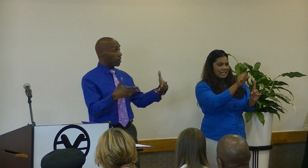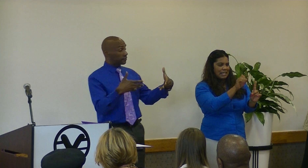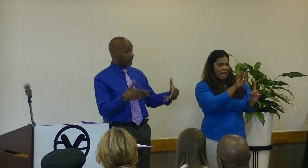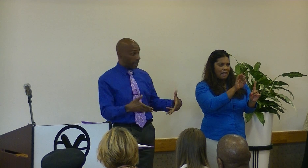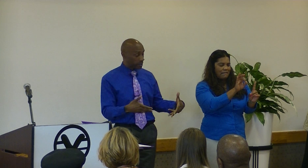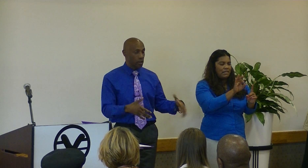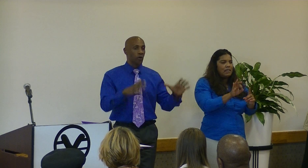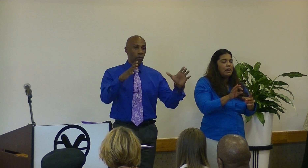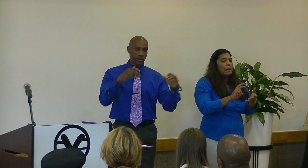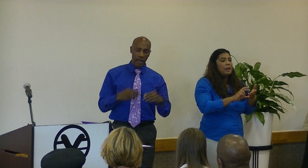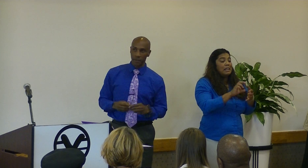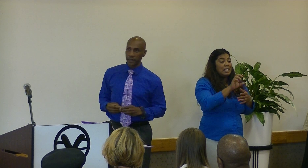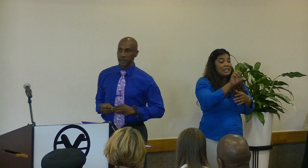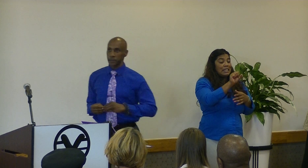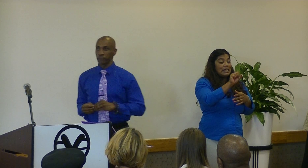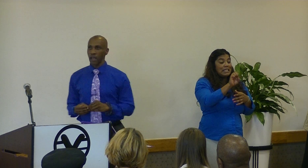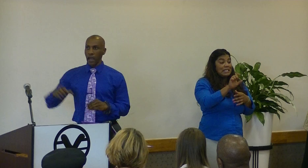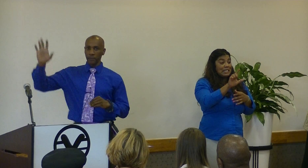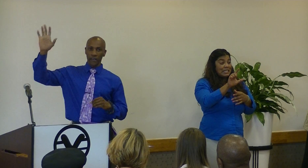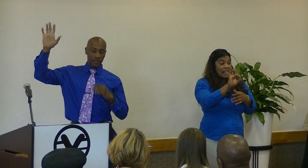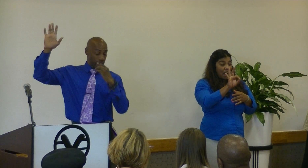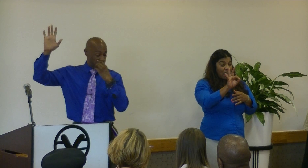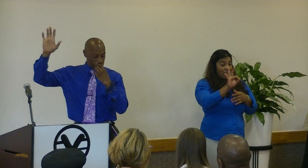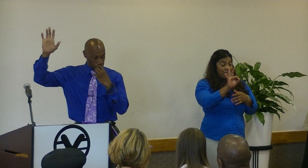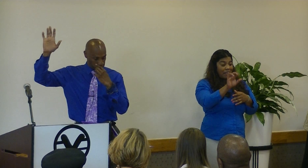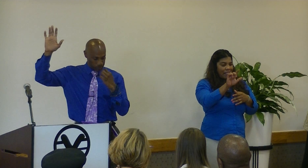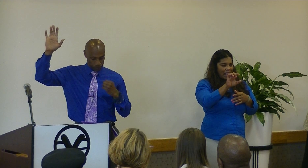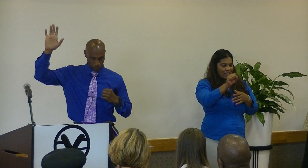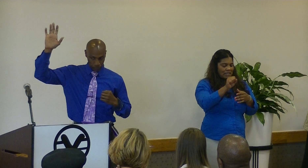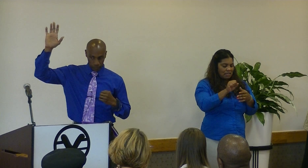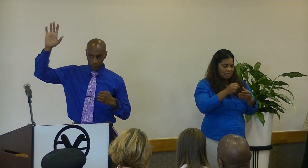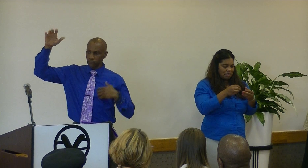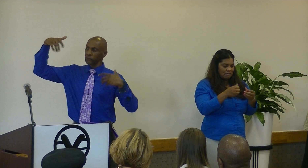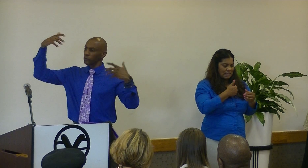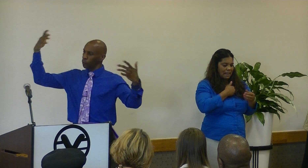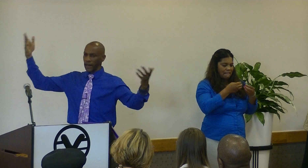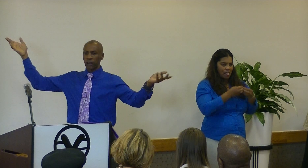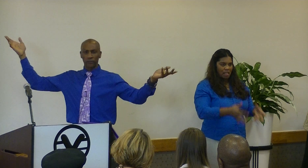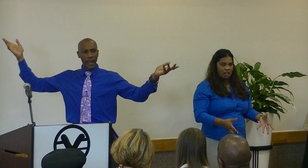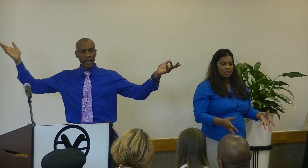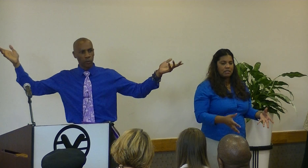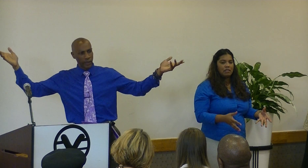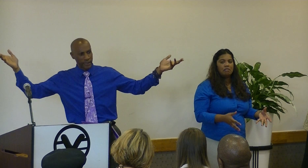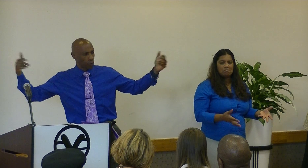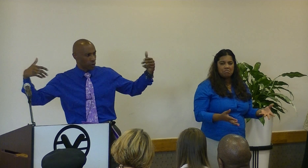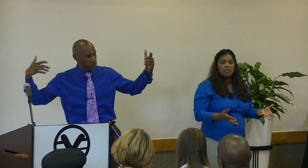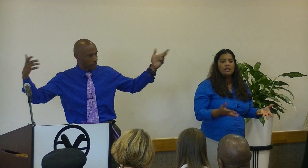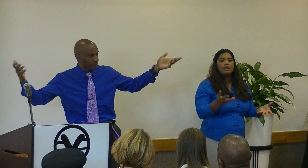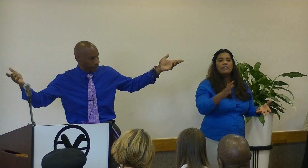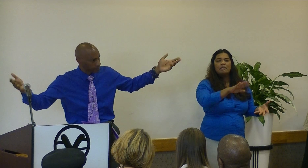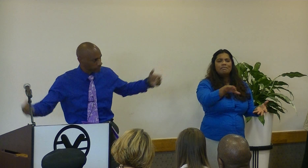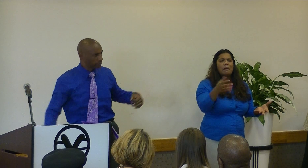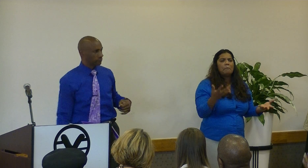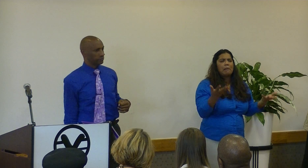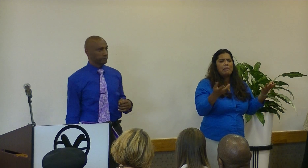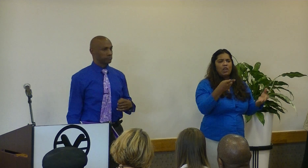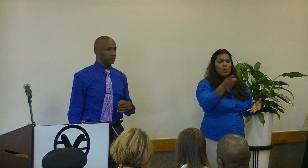about selfless, what we're talking about is, how many of us as children went out for Halloween or